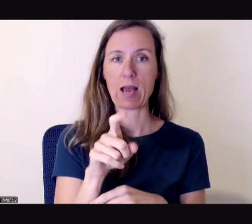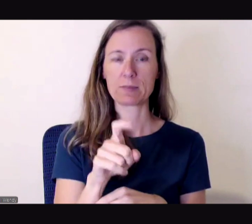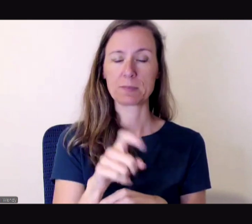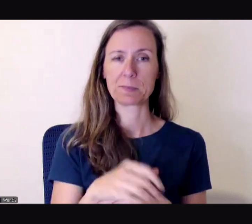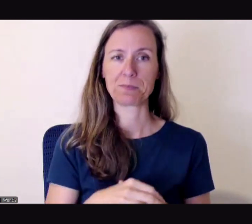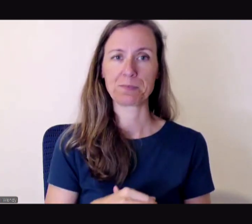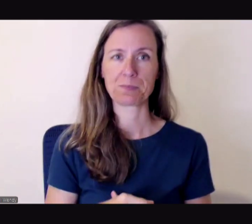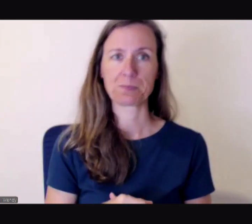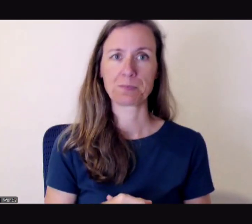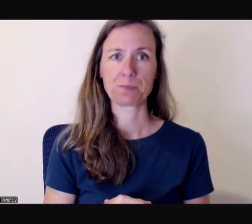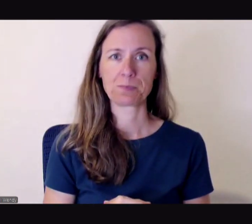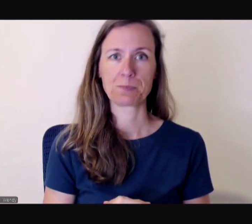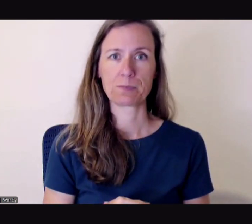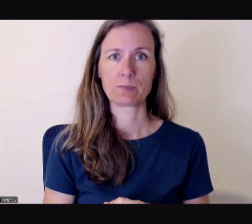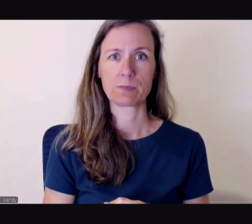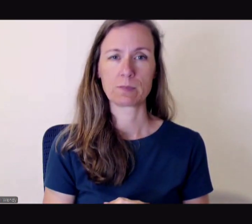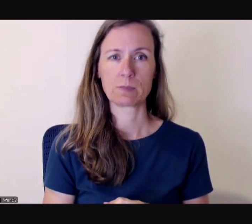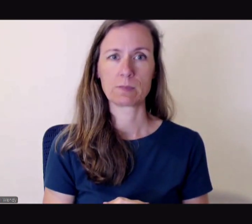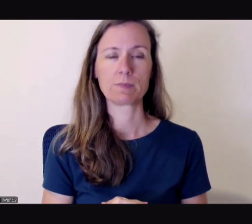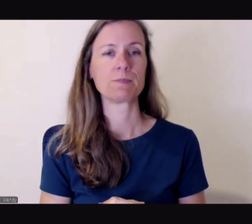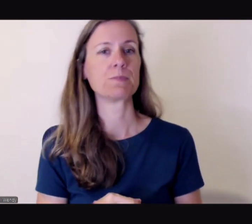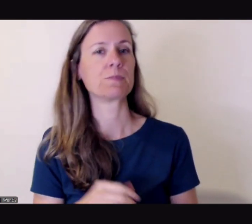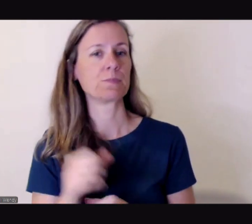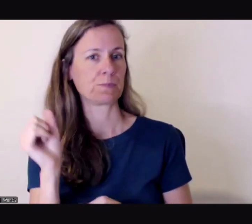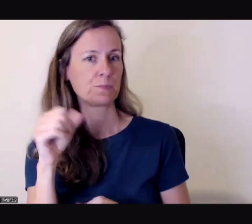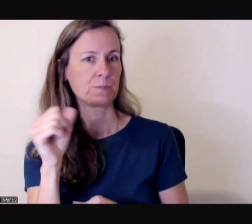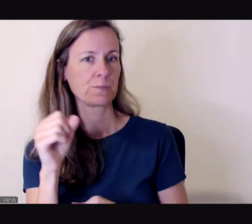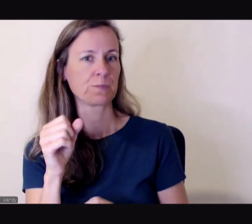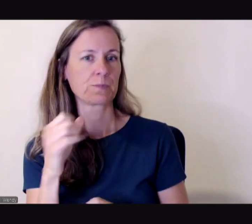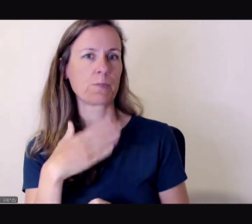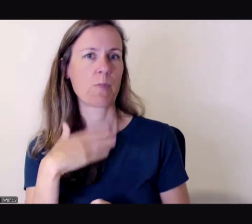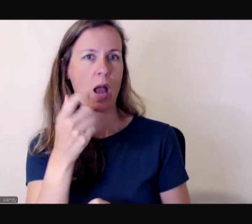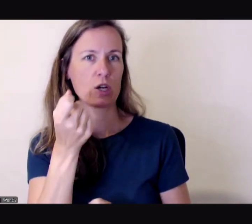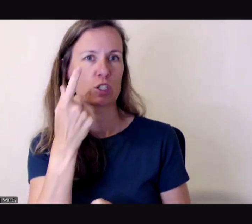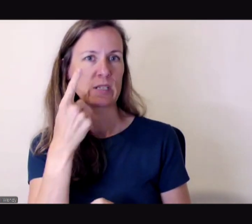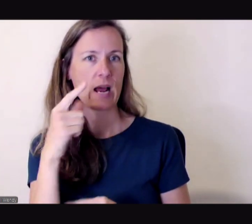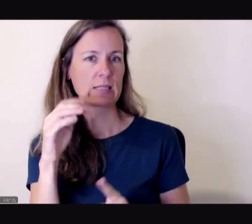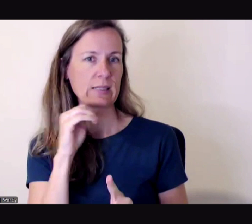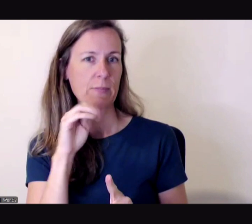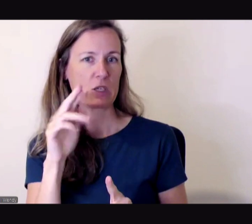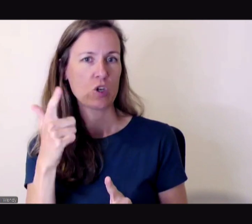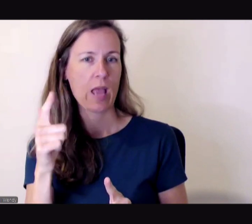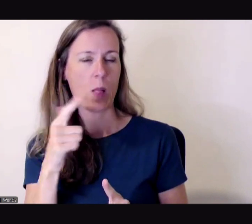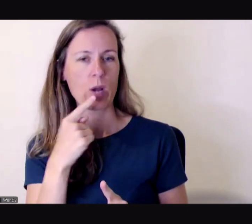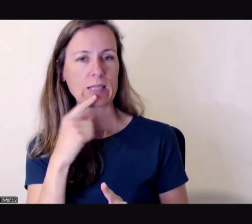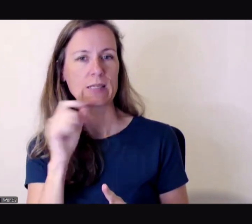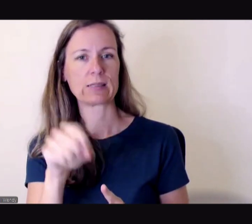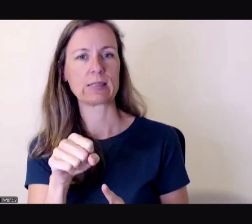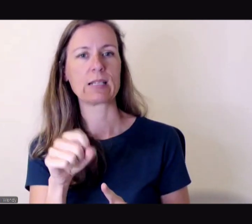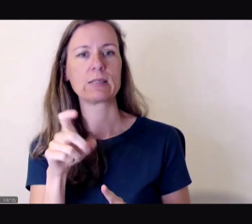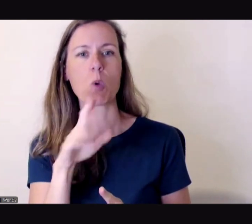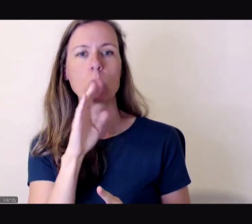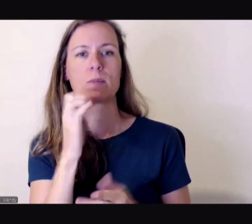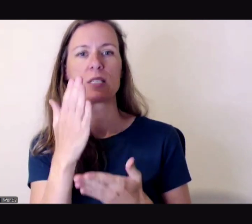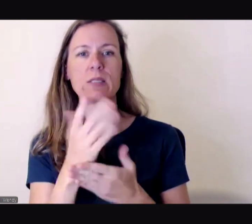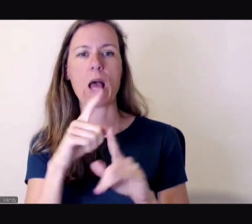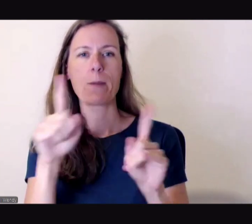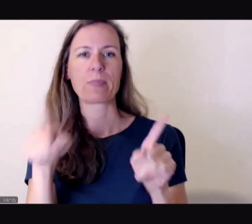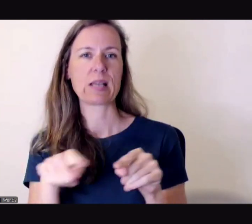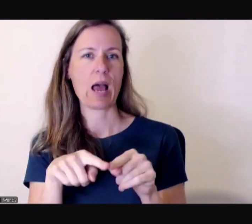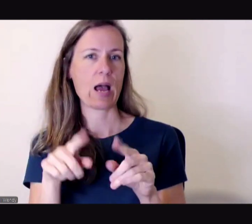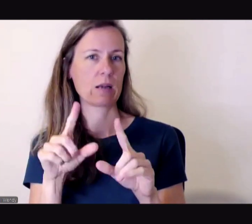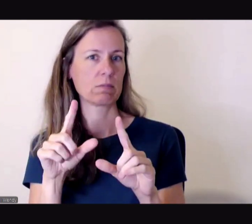Yes, go ahead. My understanding is that, yes, there's supposed to be a stop sign committee formed, and, they will bring